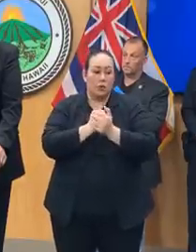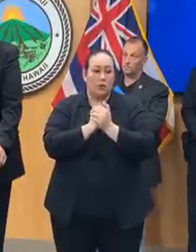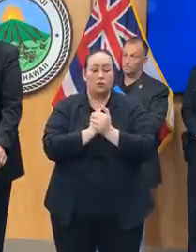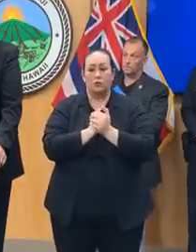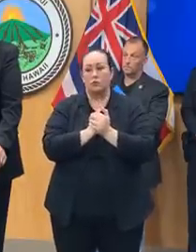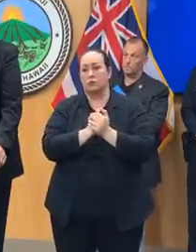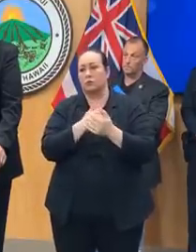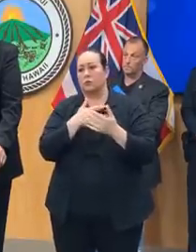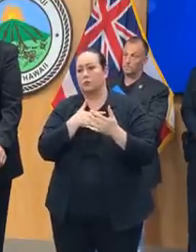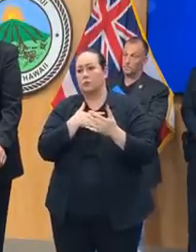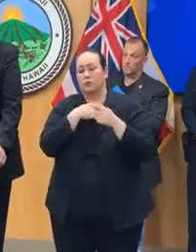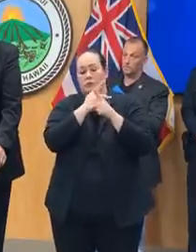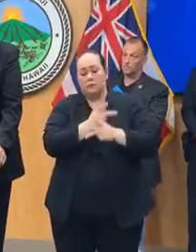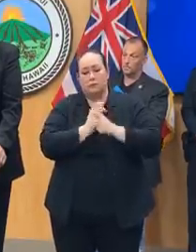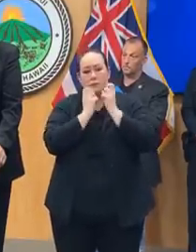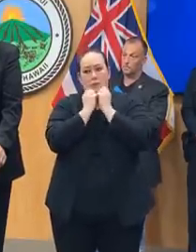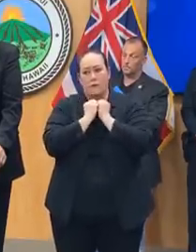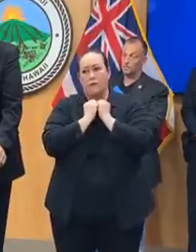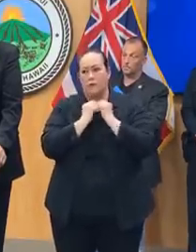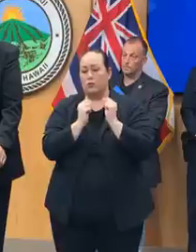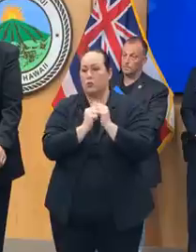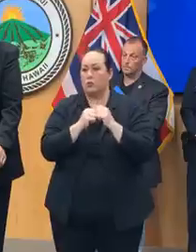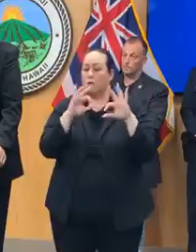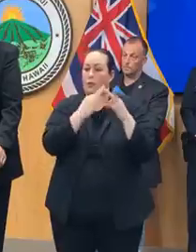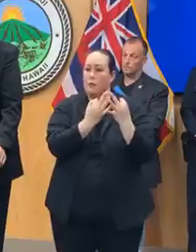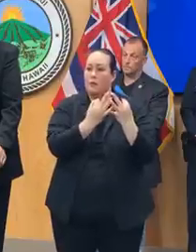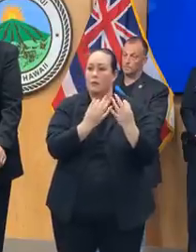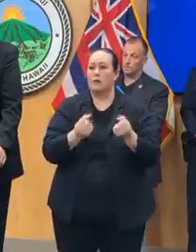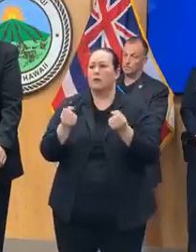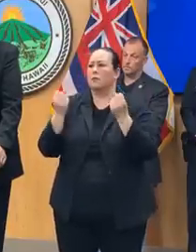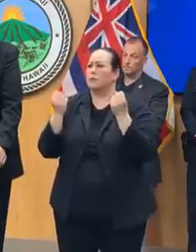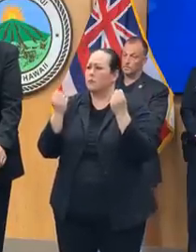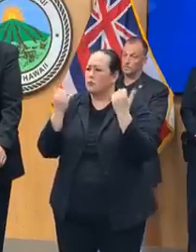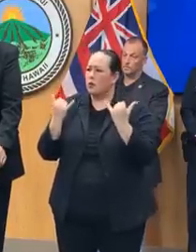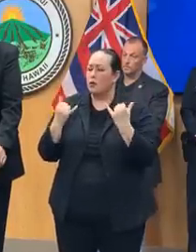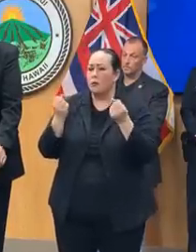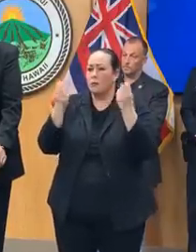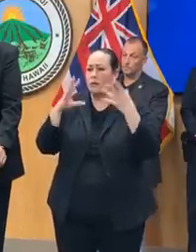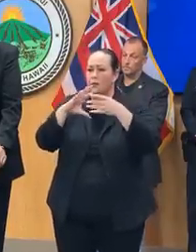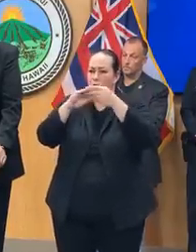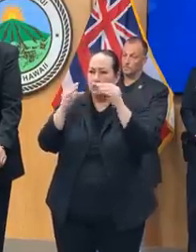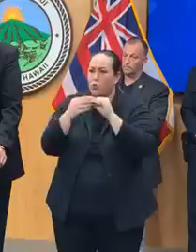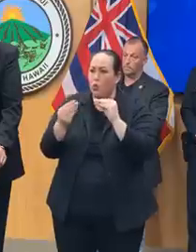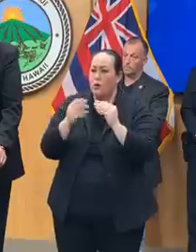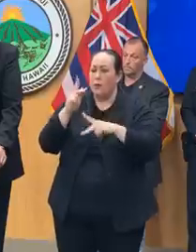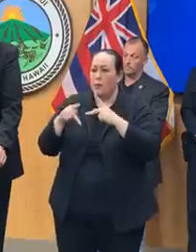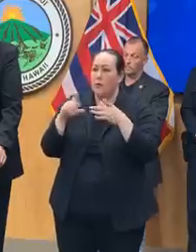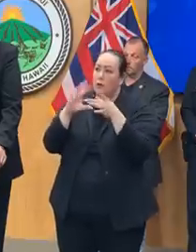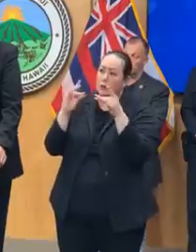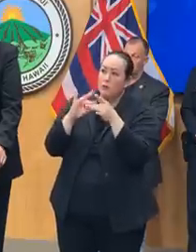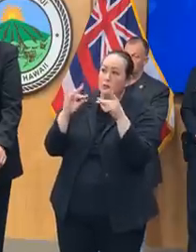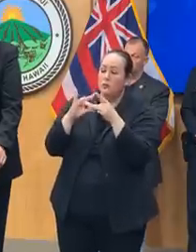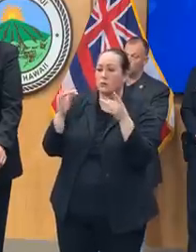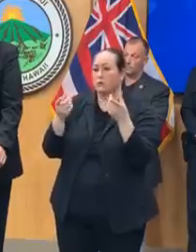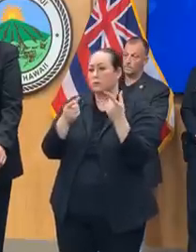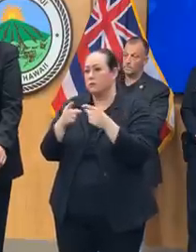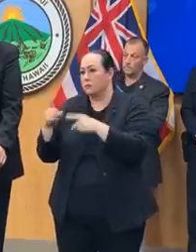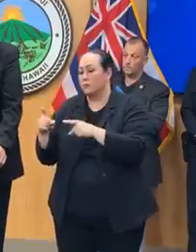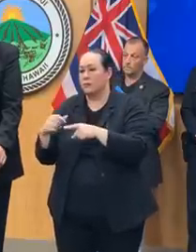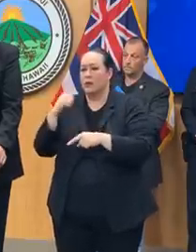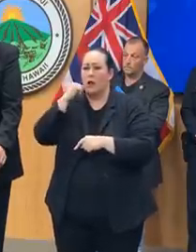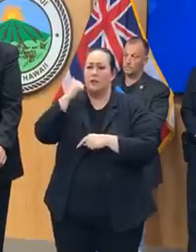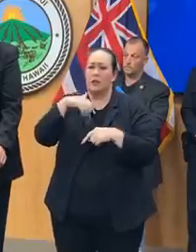families. You know, there are many stories starting to surface as we make our way through each day, and daily I'm